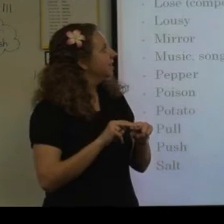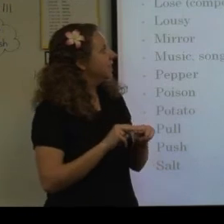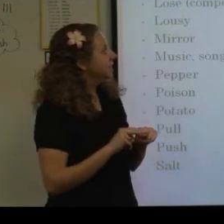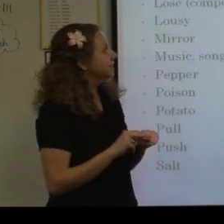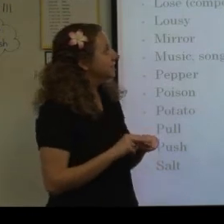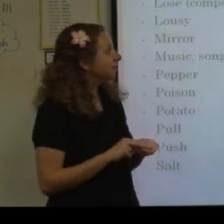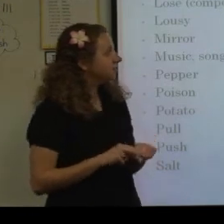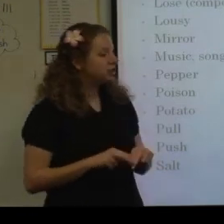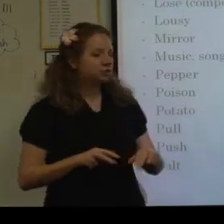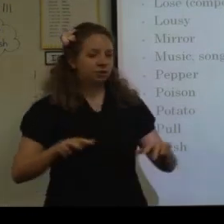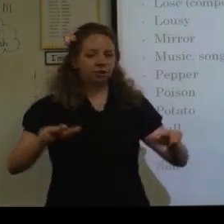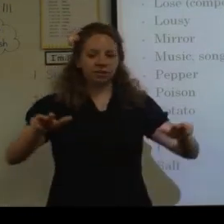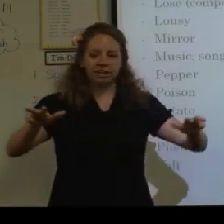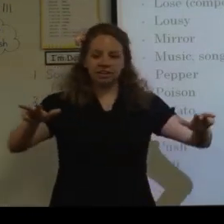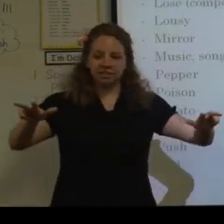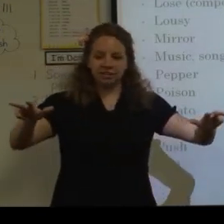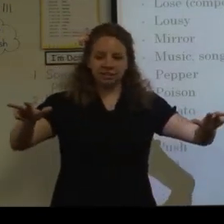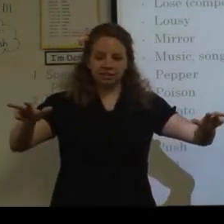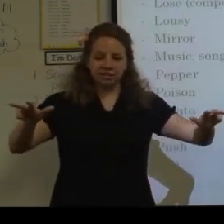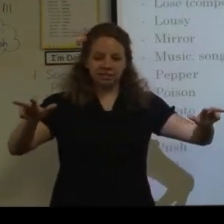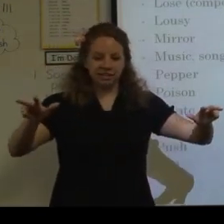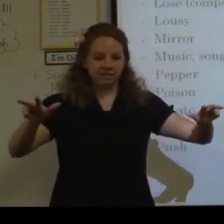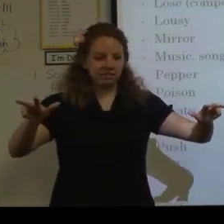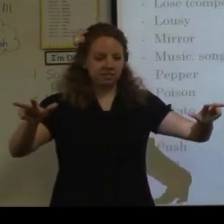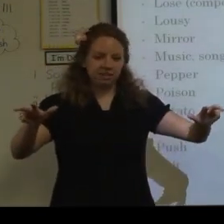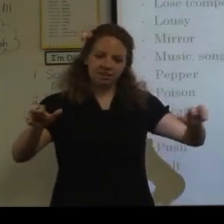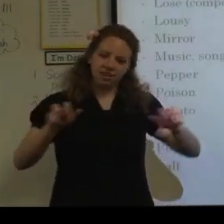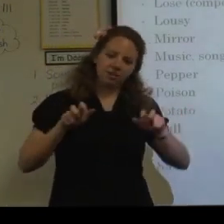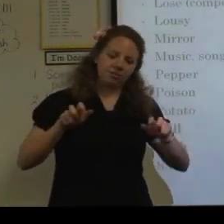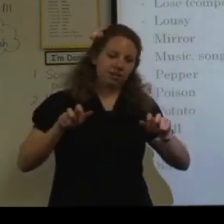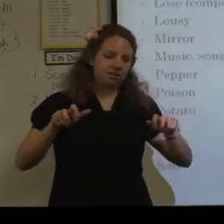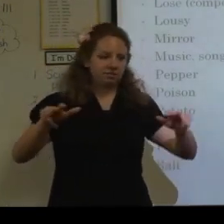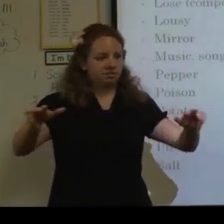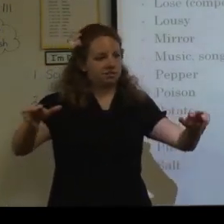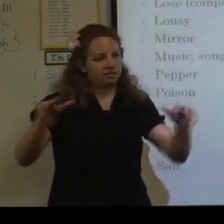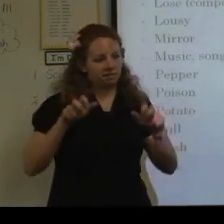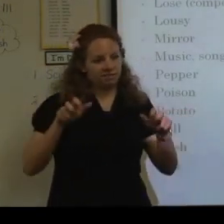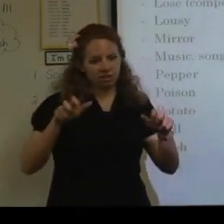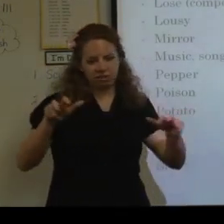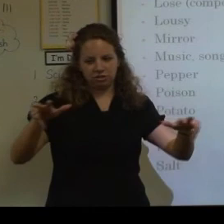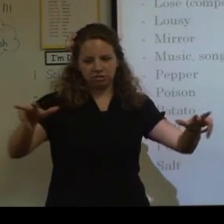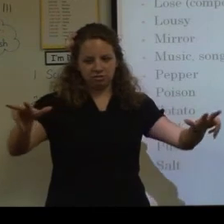Salt. And selfish or greedy is here and going in, selfish.